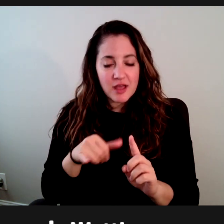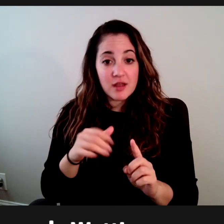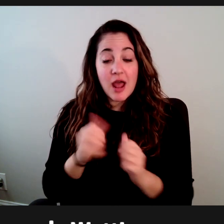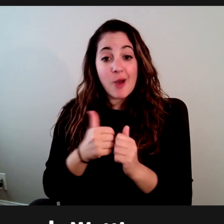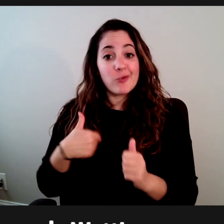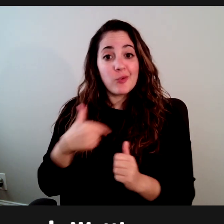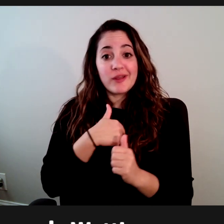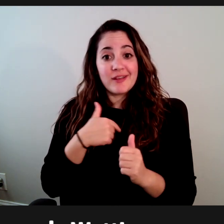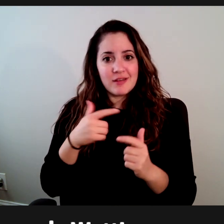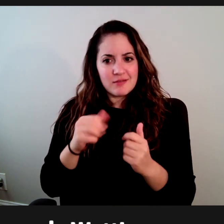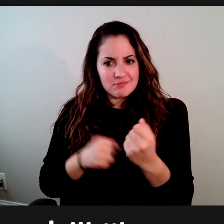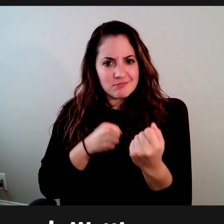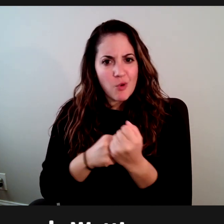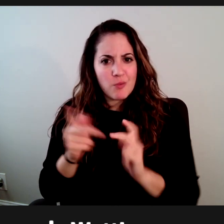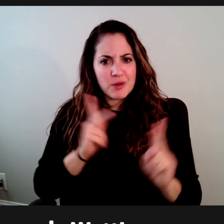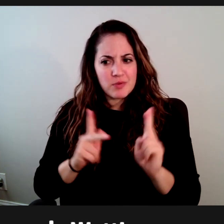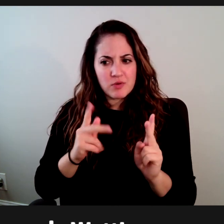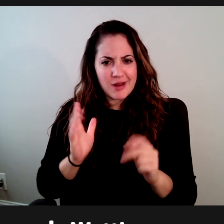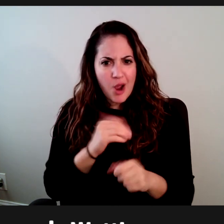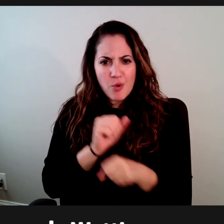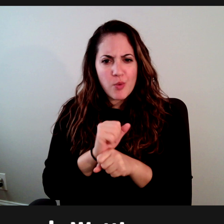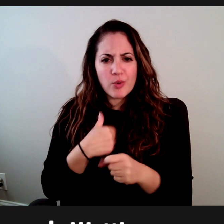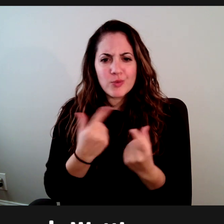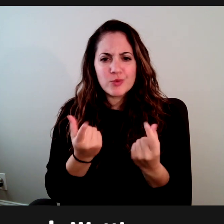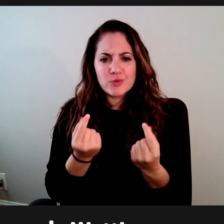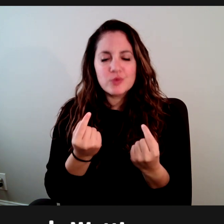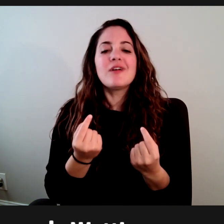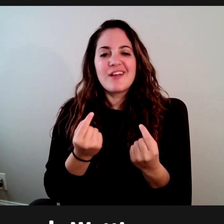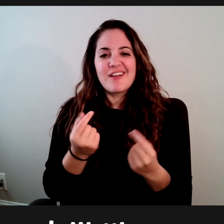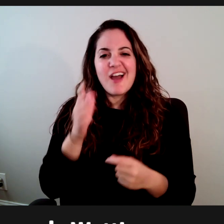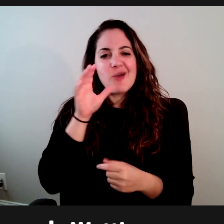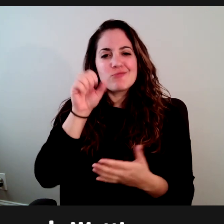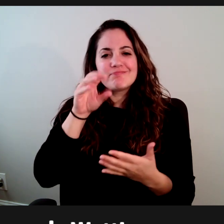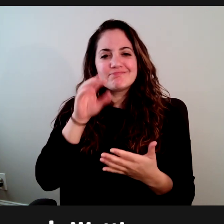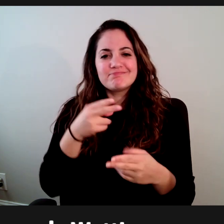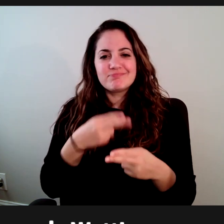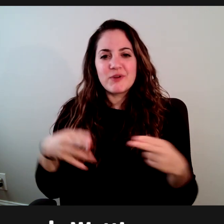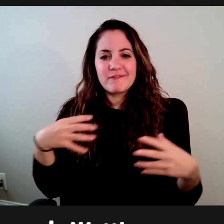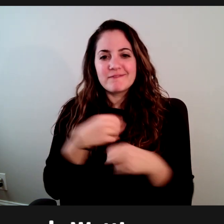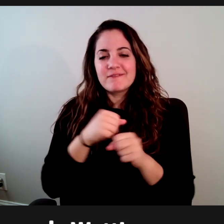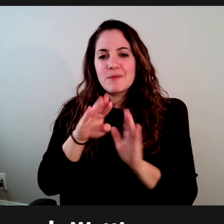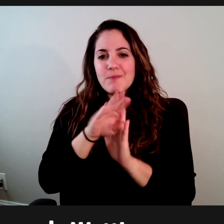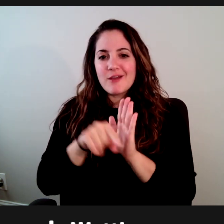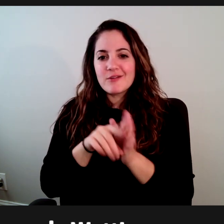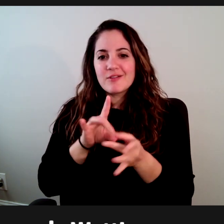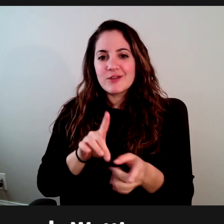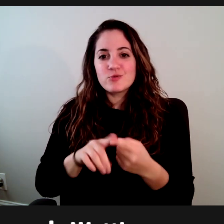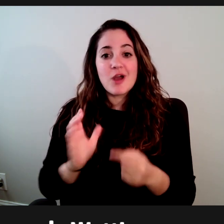we support people, or what do we do? And just to give a little background on